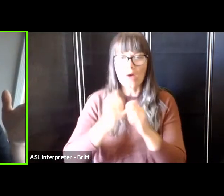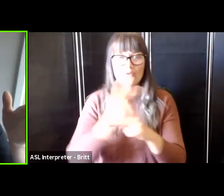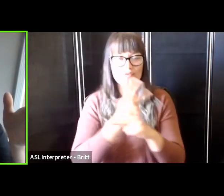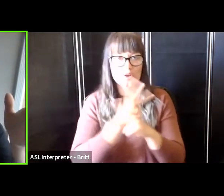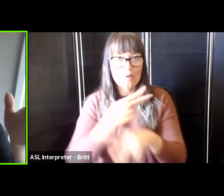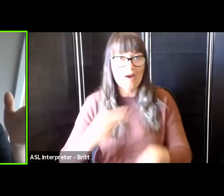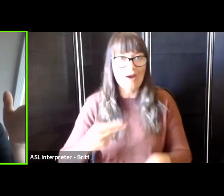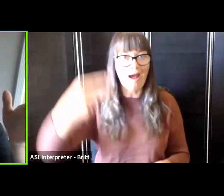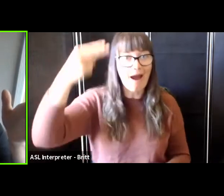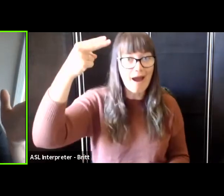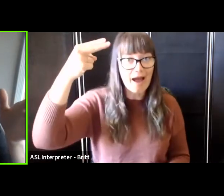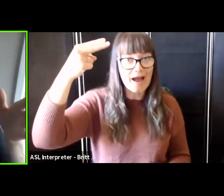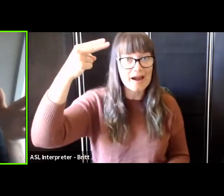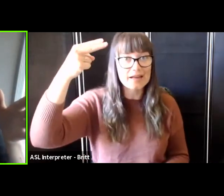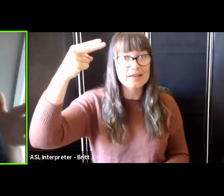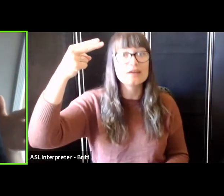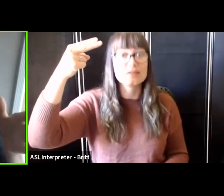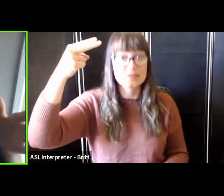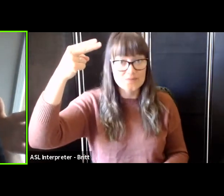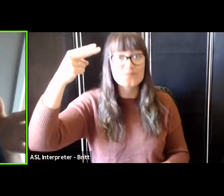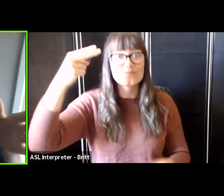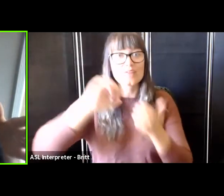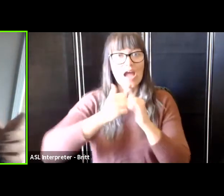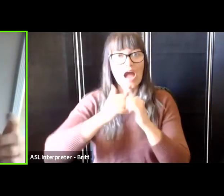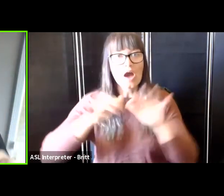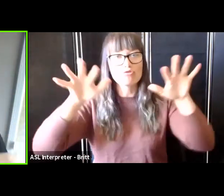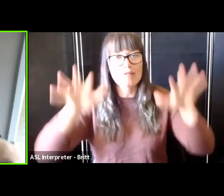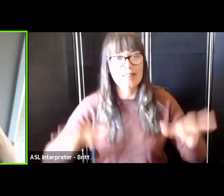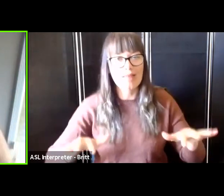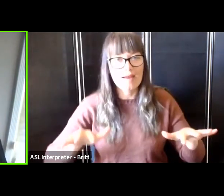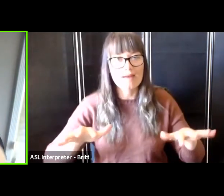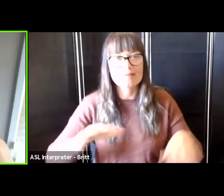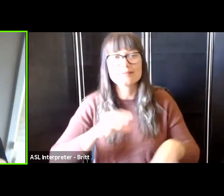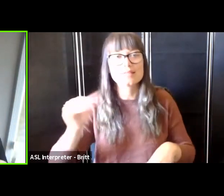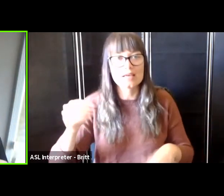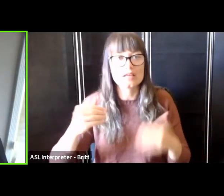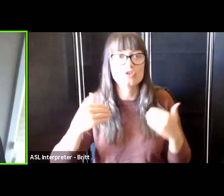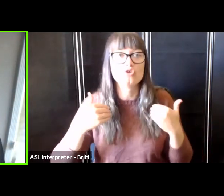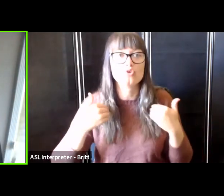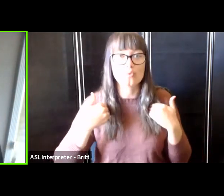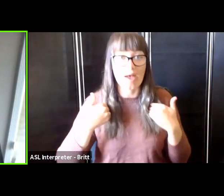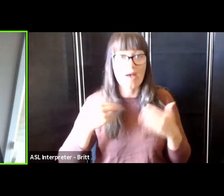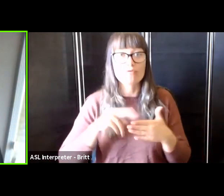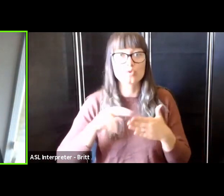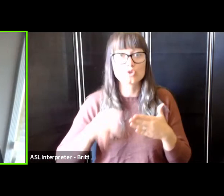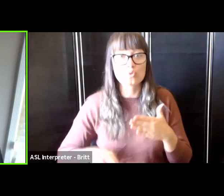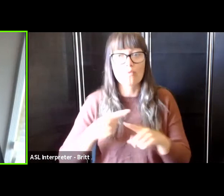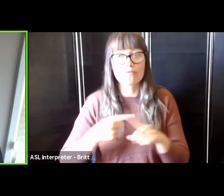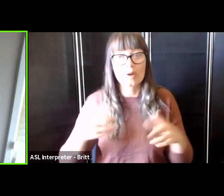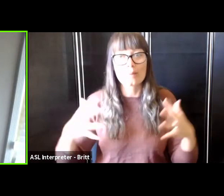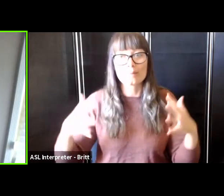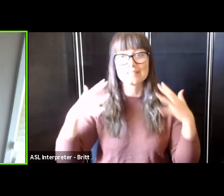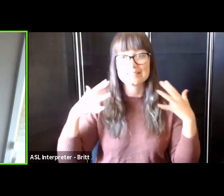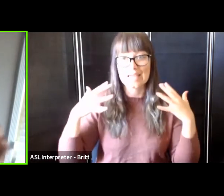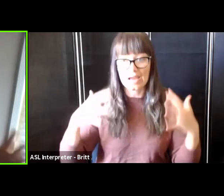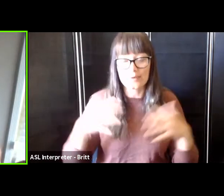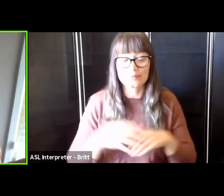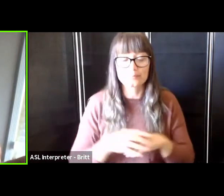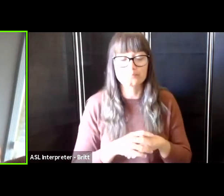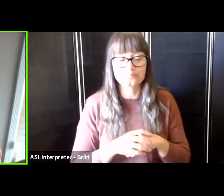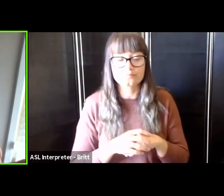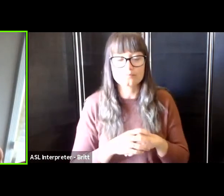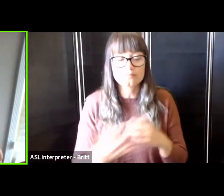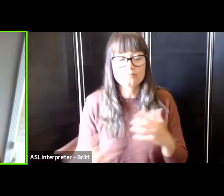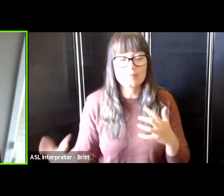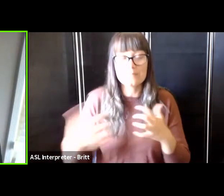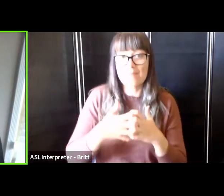in a way that feels relaxed and that you get the result of a sound that matches where